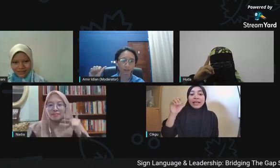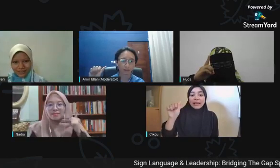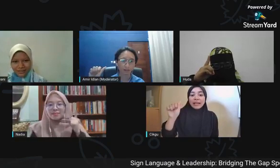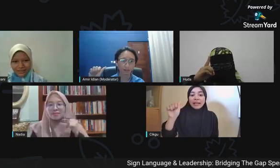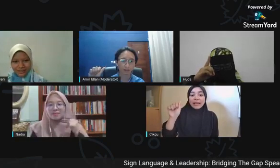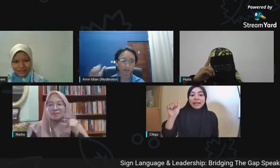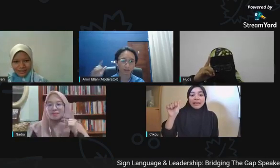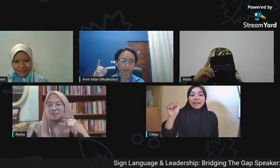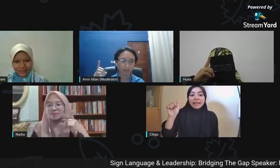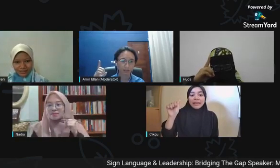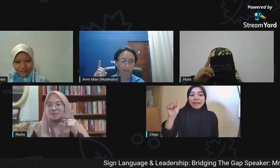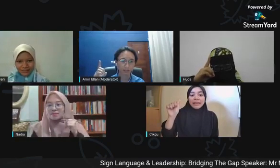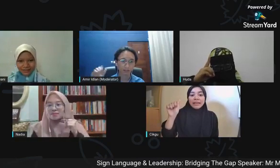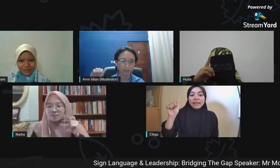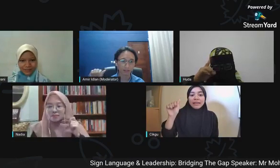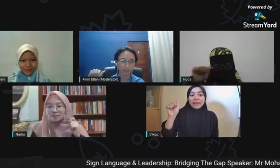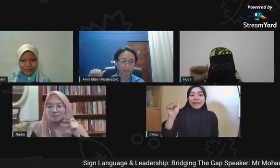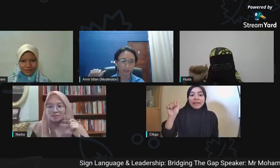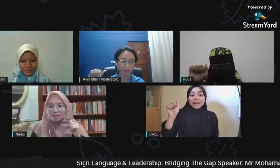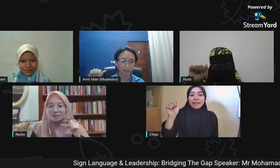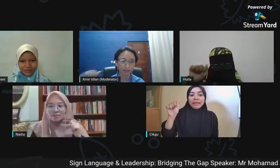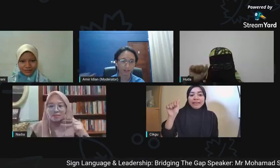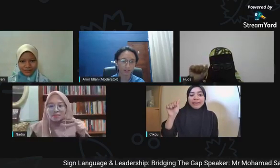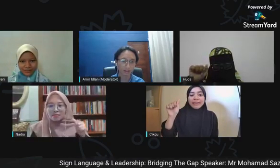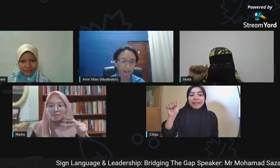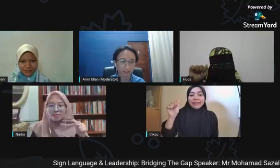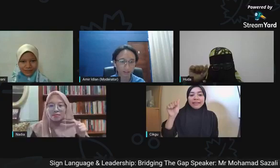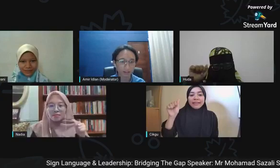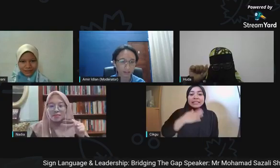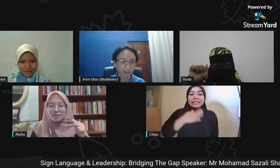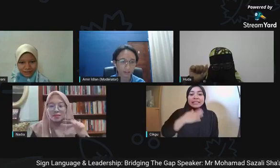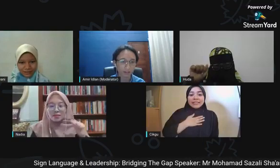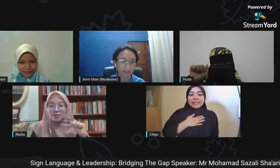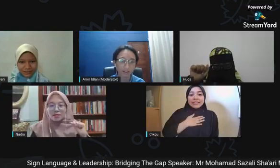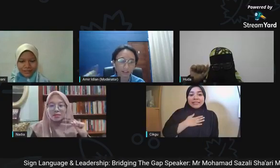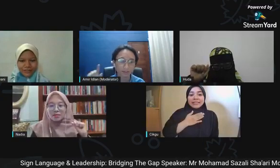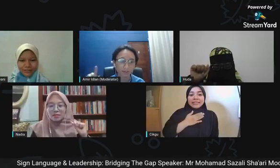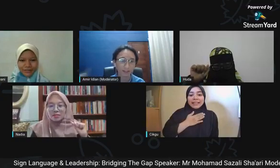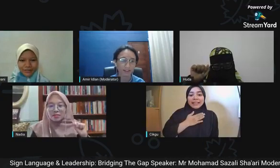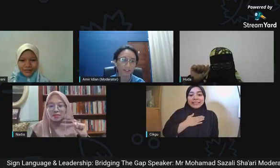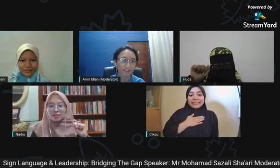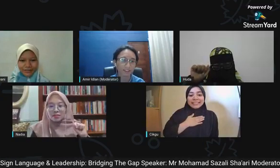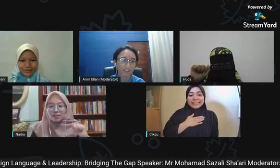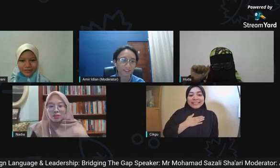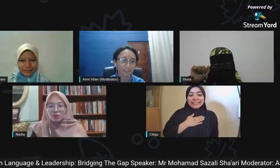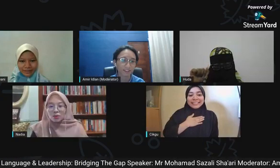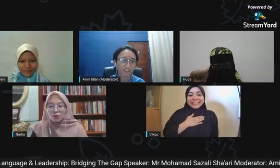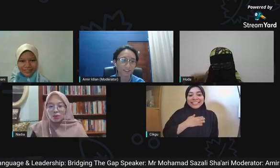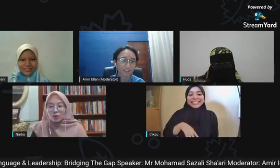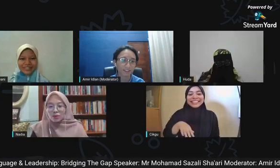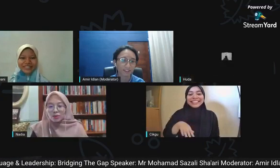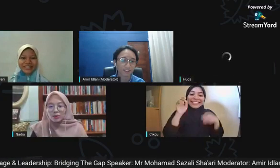D. A. D. A. Dada. Tadi.